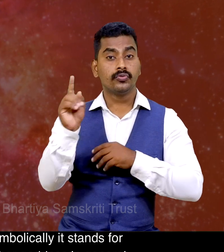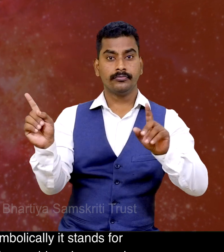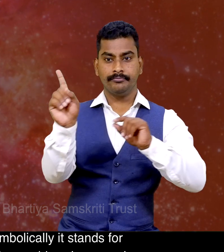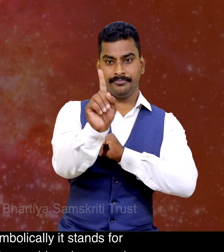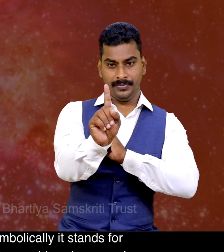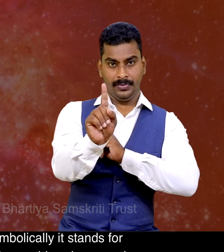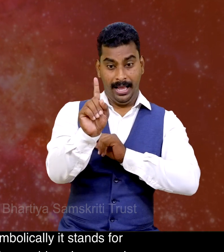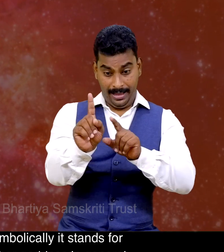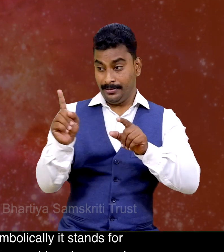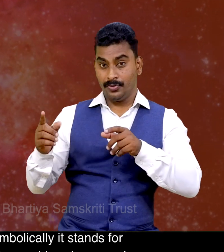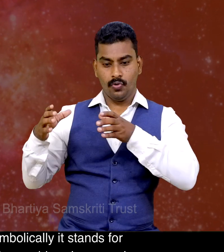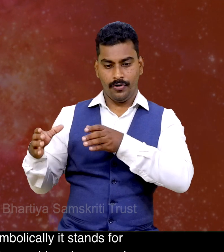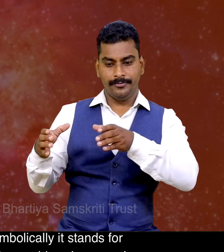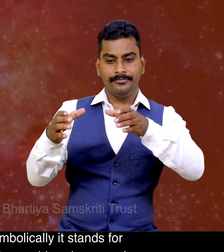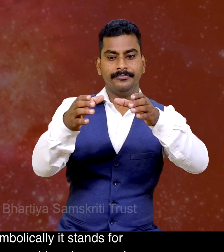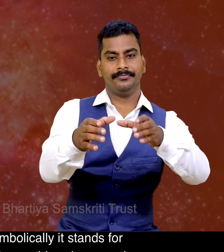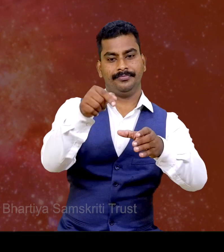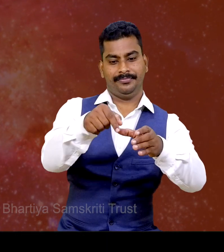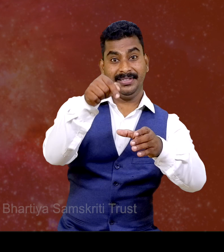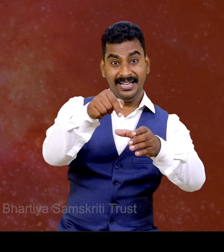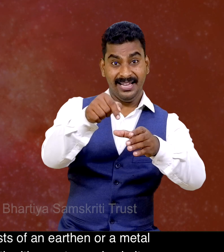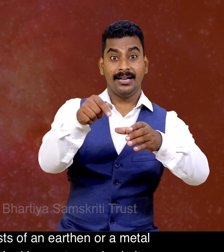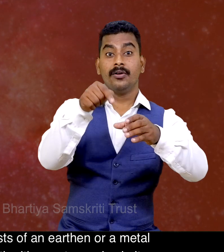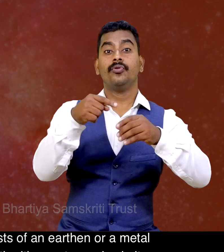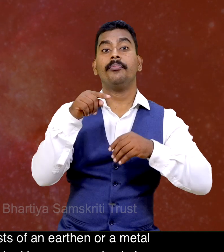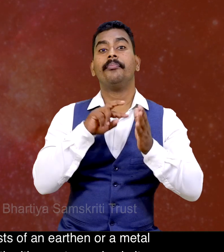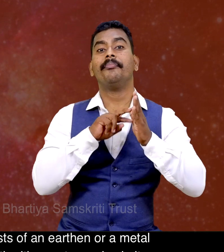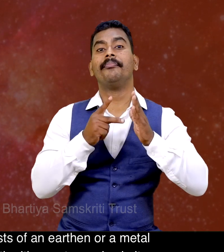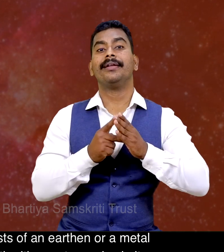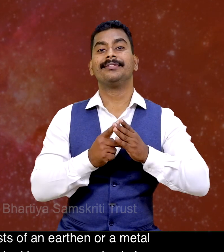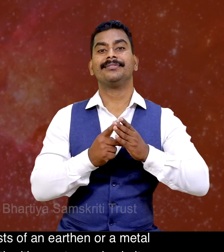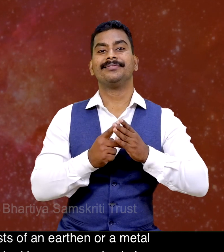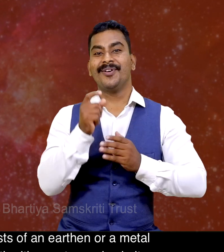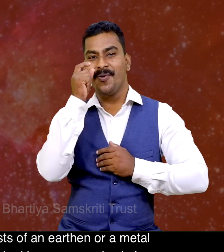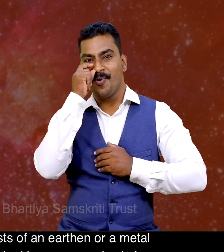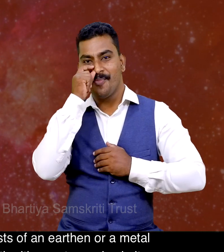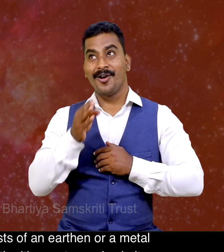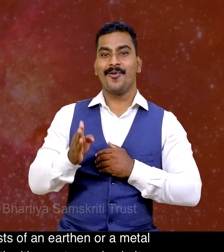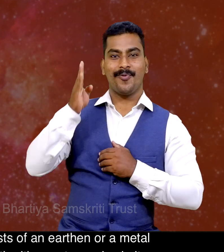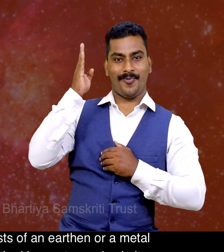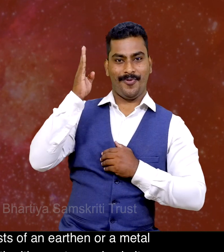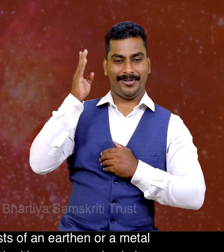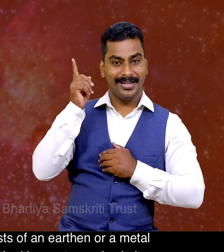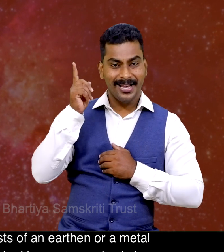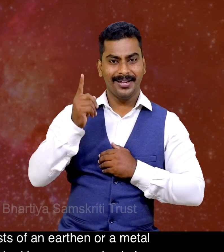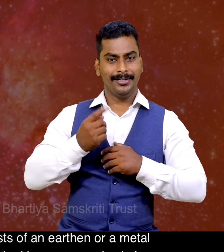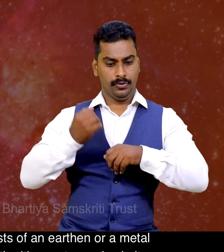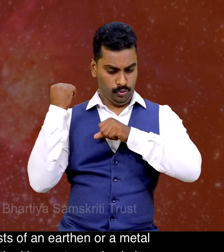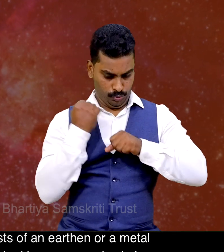for Mother Goddess in general. It consists of an earthen or a metal pot with either